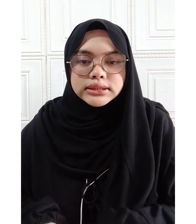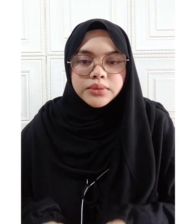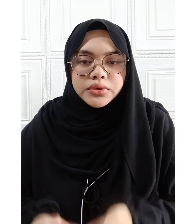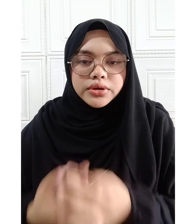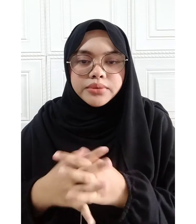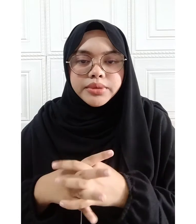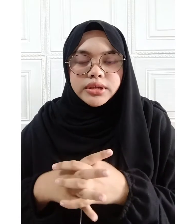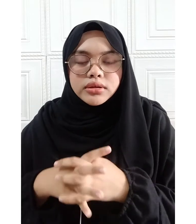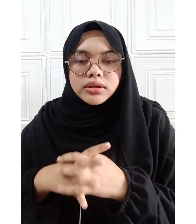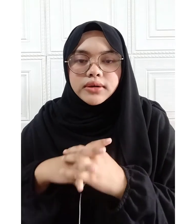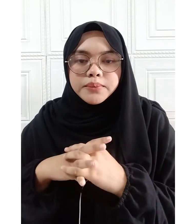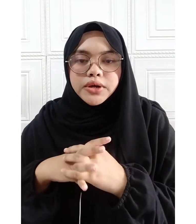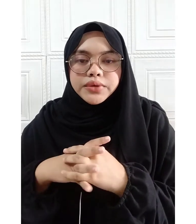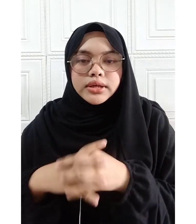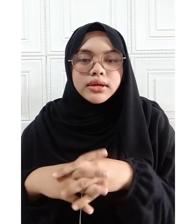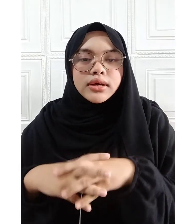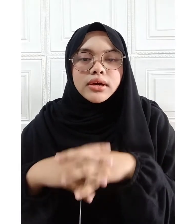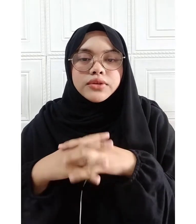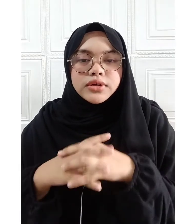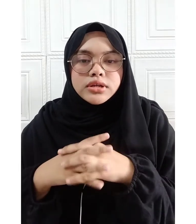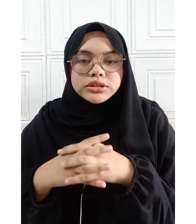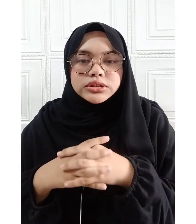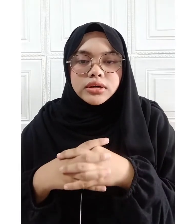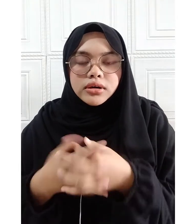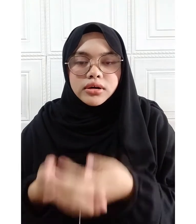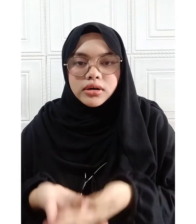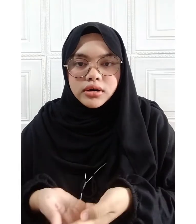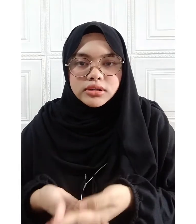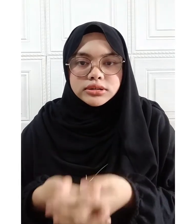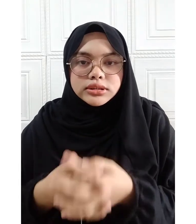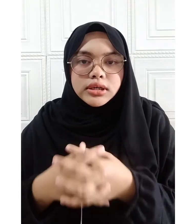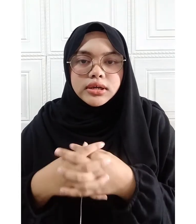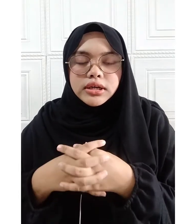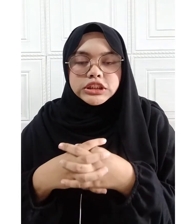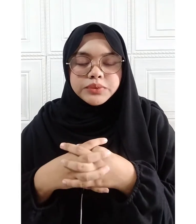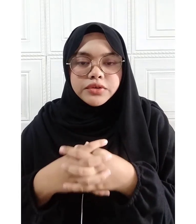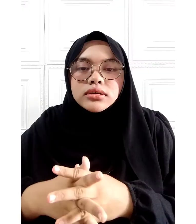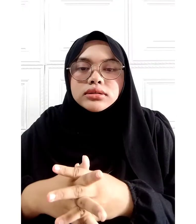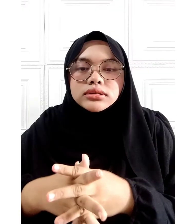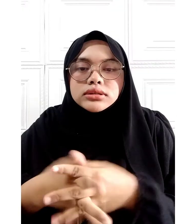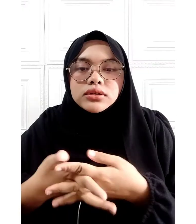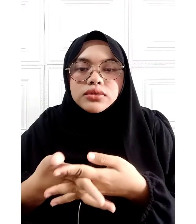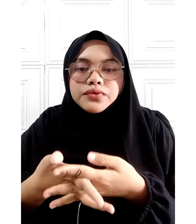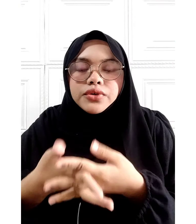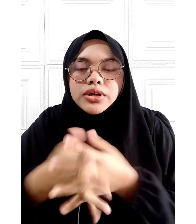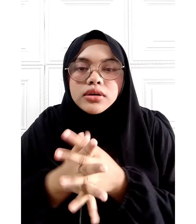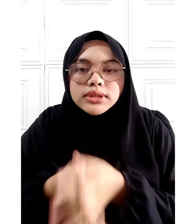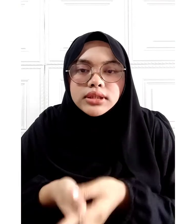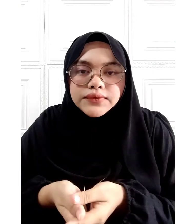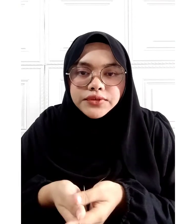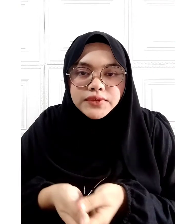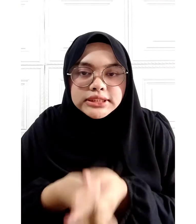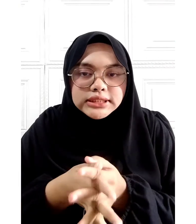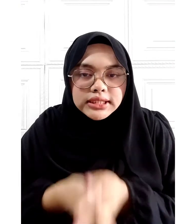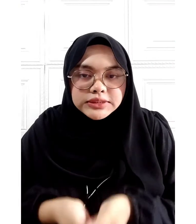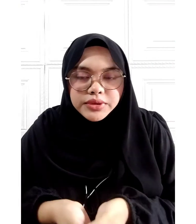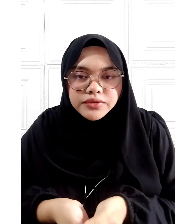I'm gonna be talking about the 3-hinge arc experiment. So for the objective of this